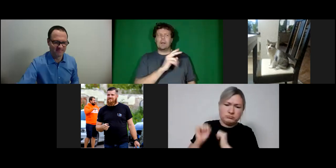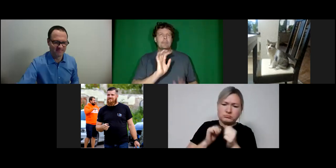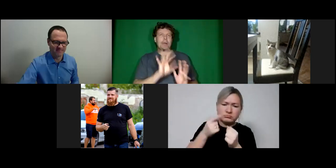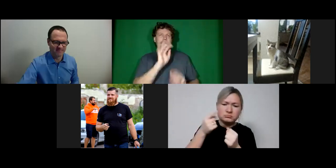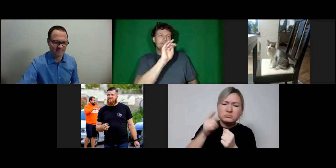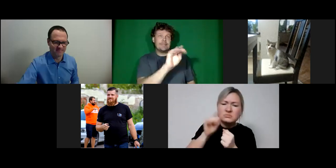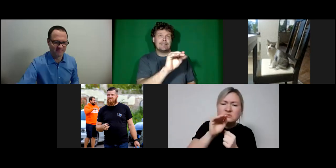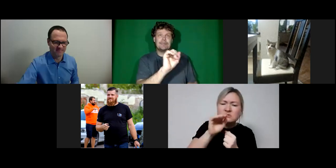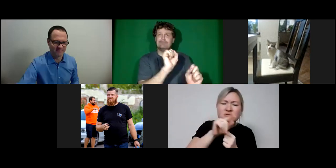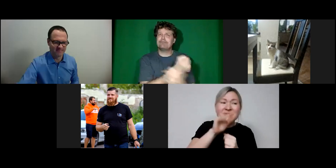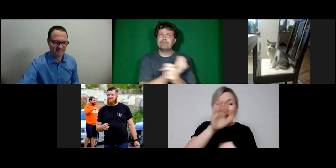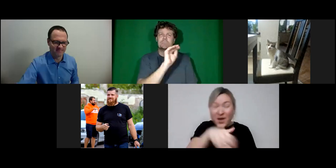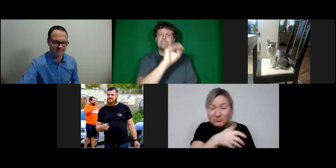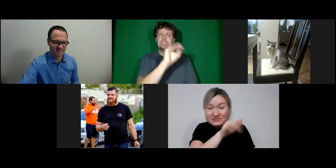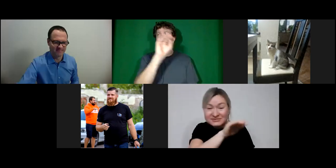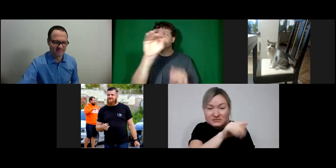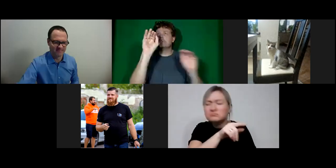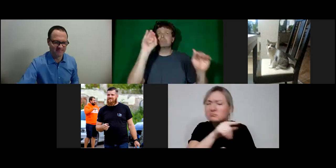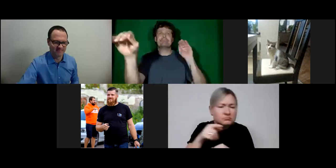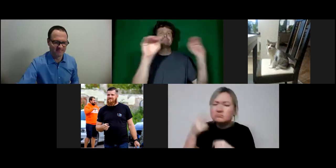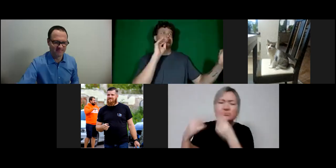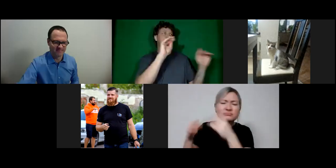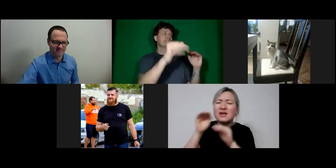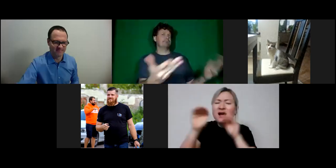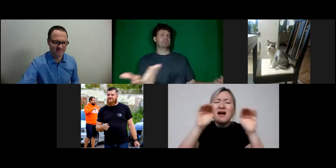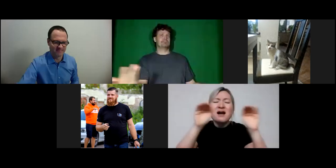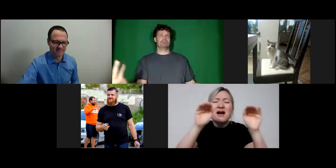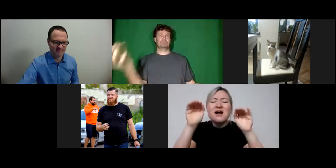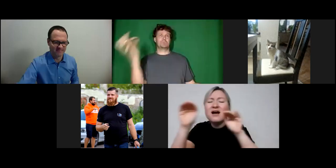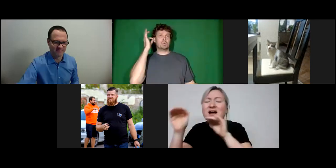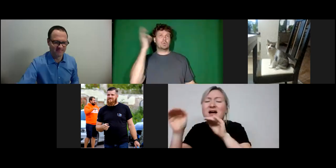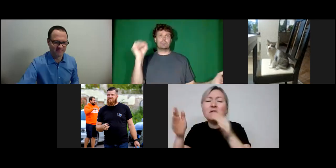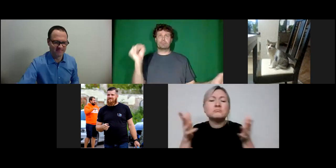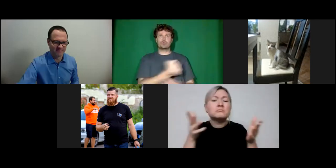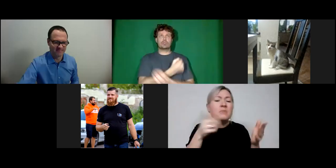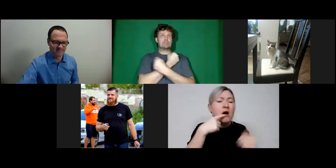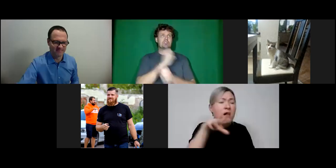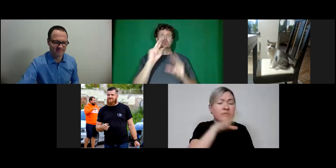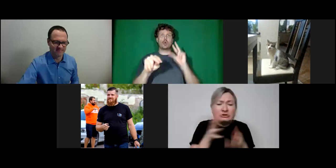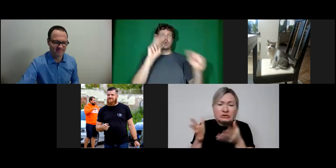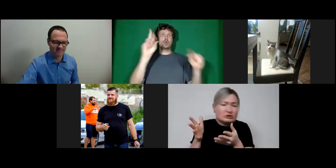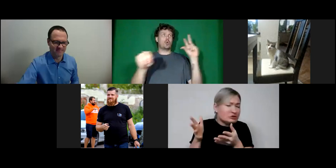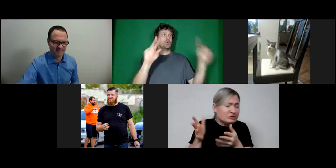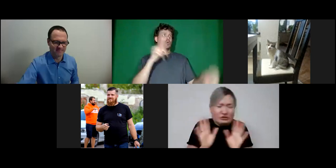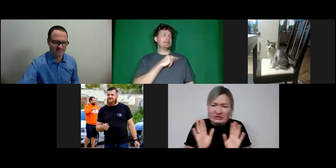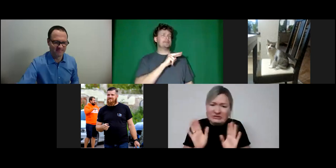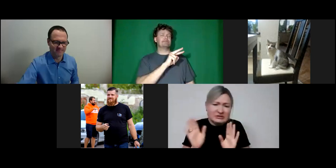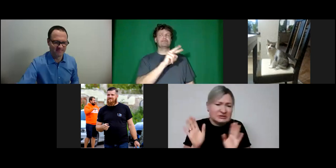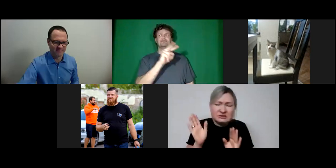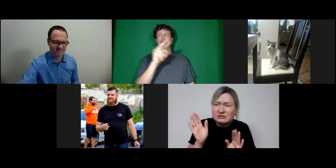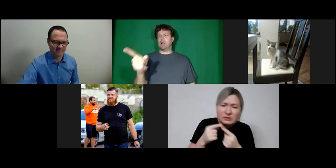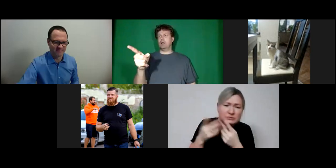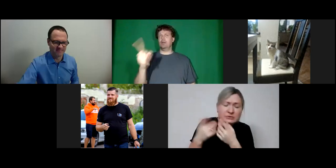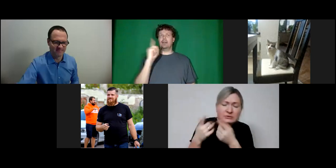approached many players from the soccer team, the basketball team, other teams, if anybody was interested